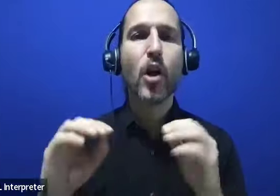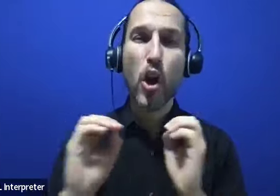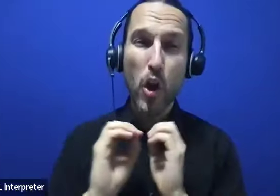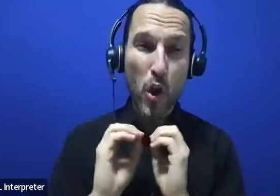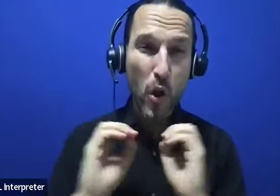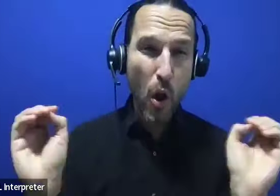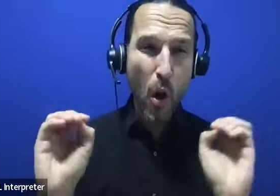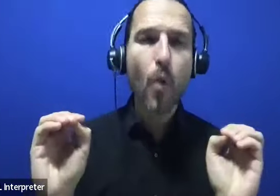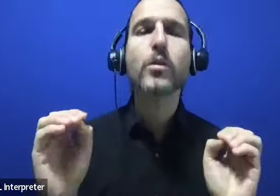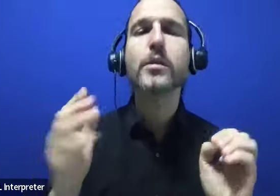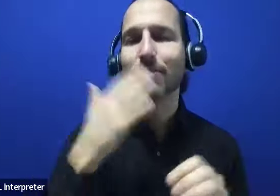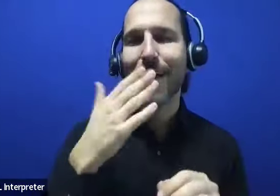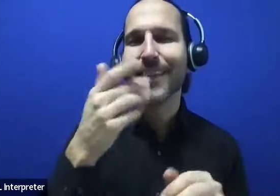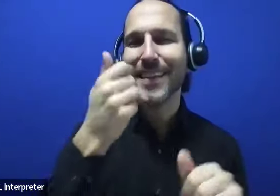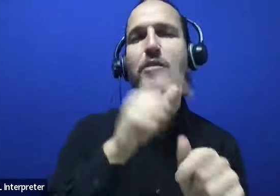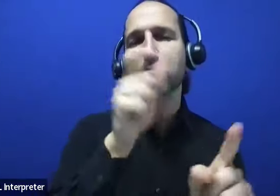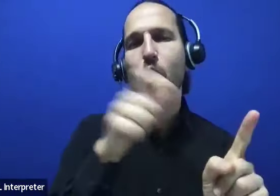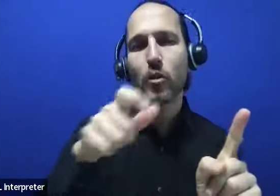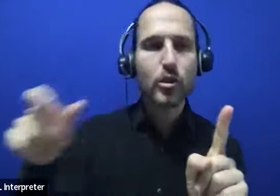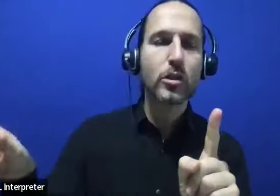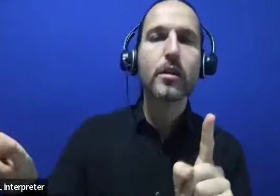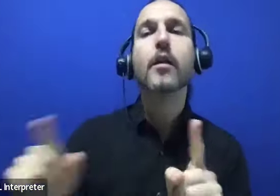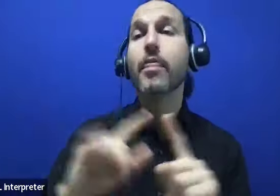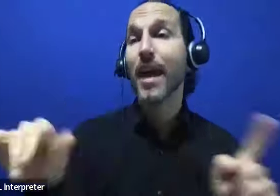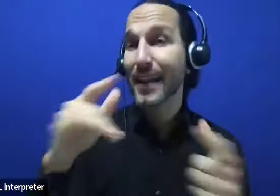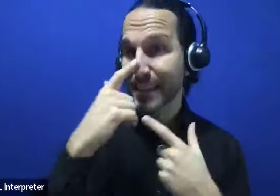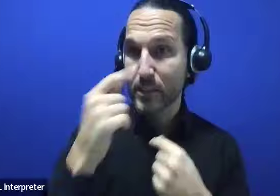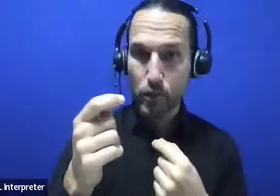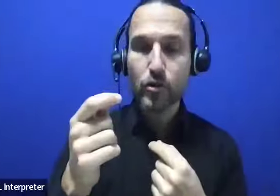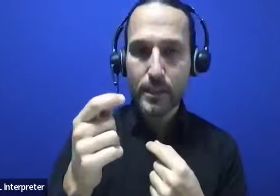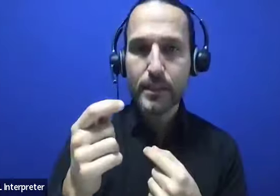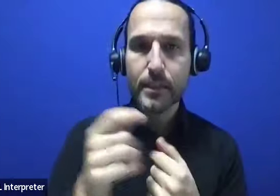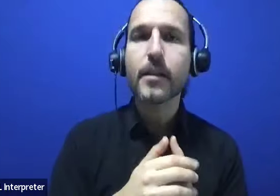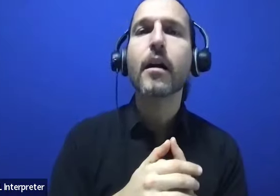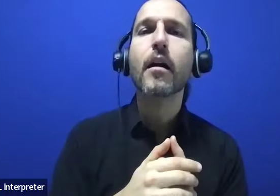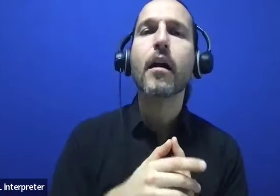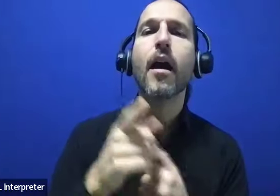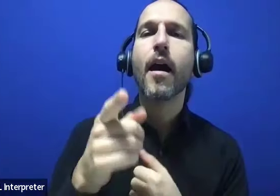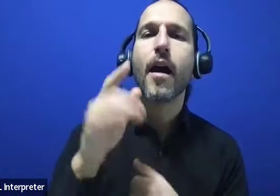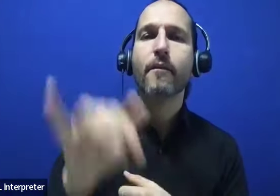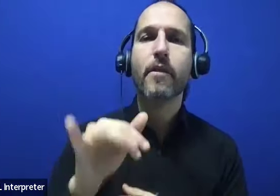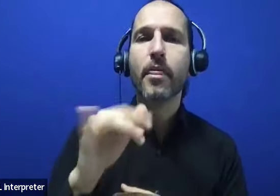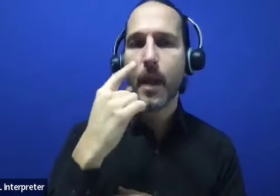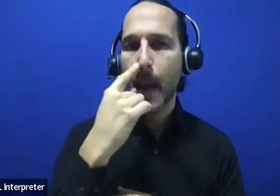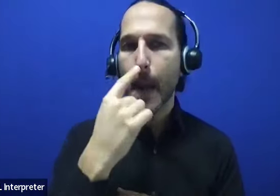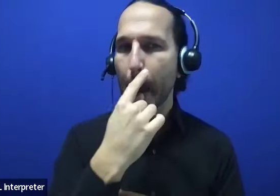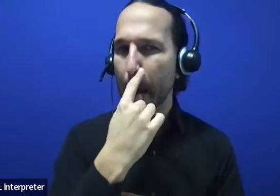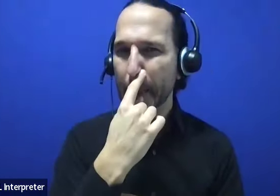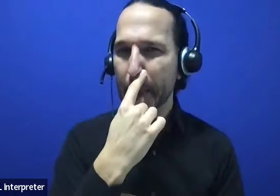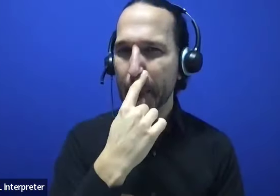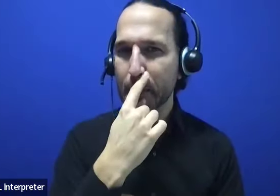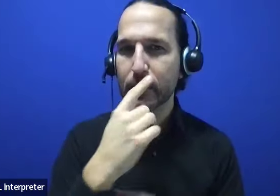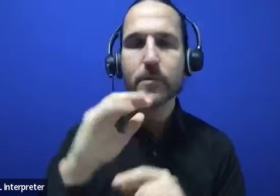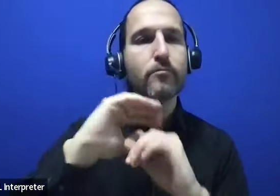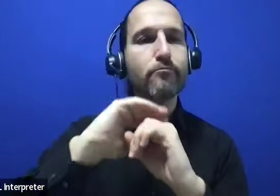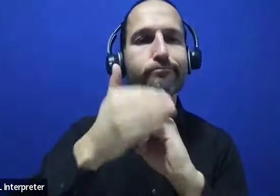smell. This is interesting. So what you have here are the nasal bulbs, which